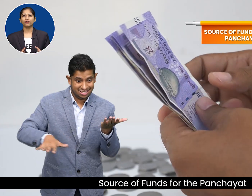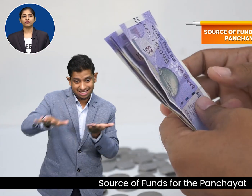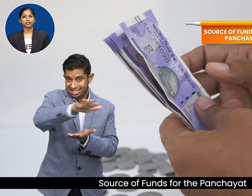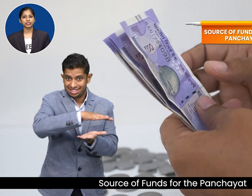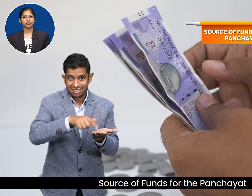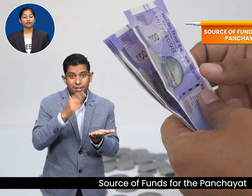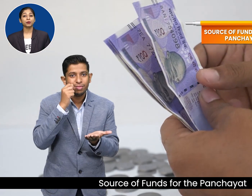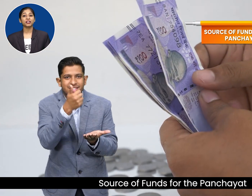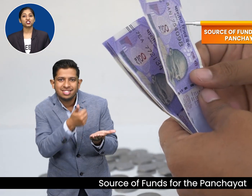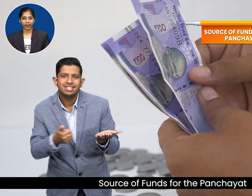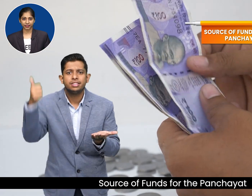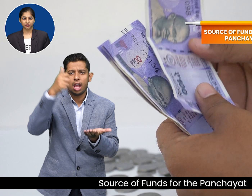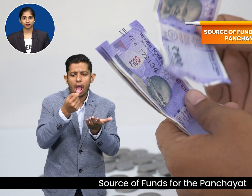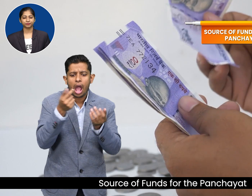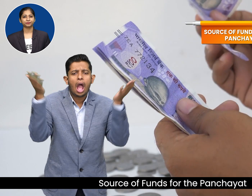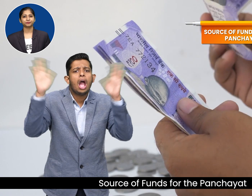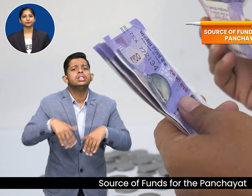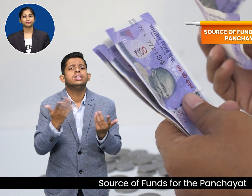Source of funds for the panchayat.